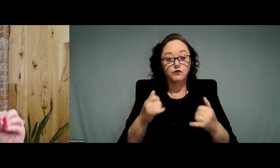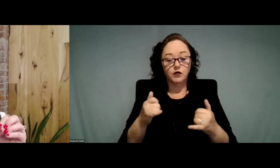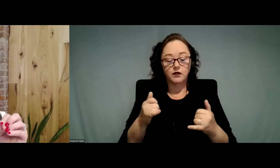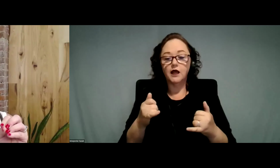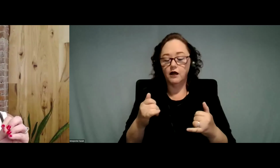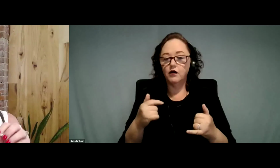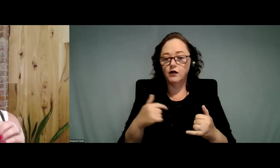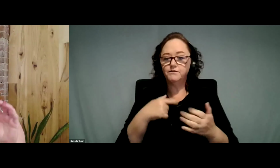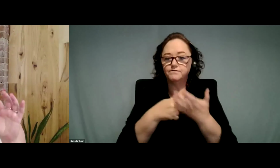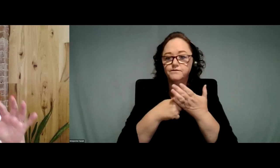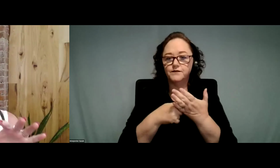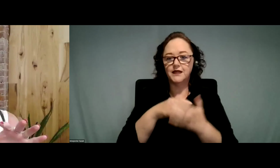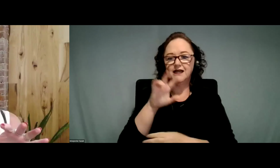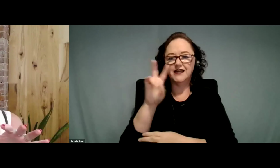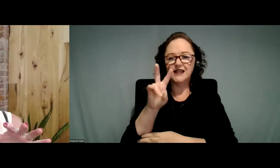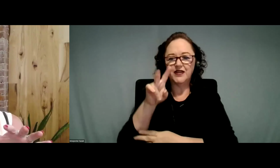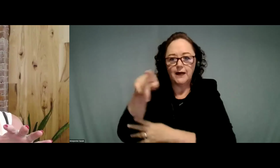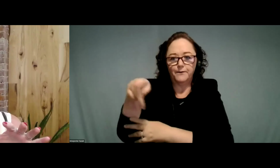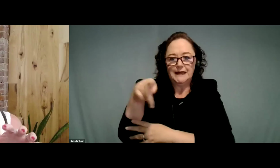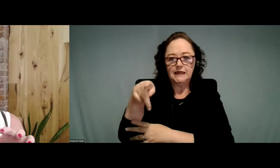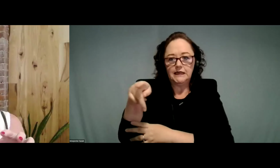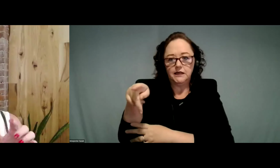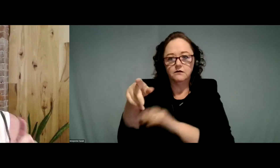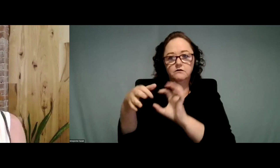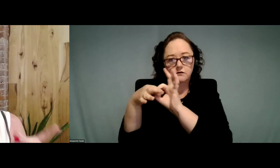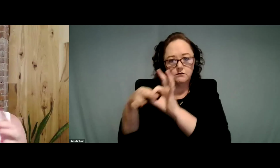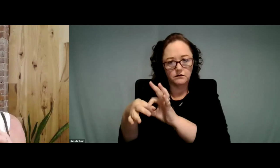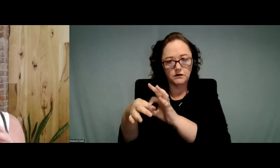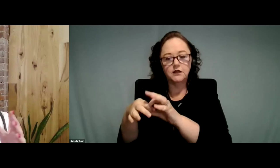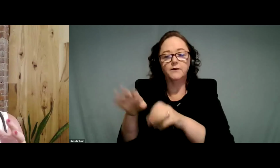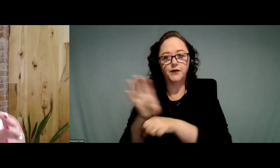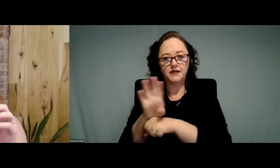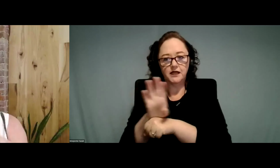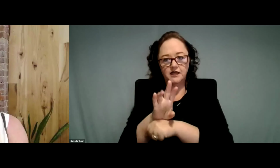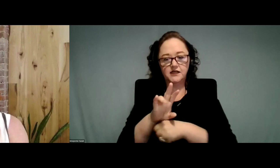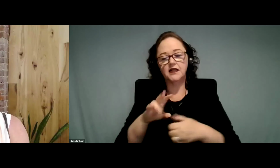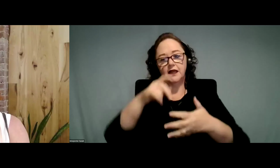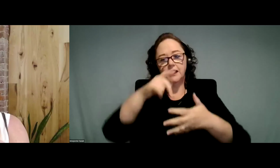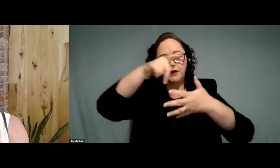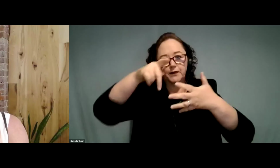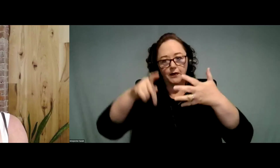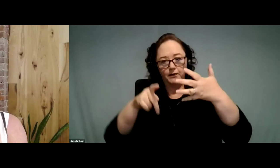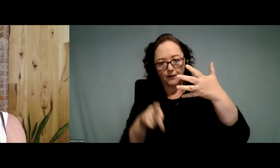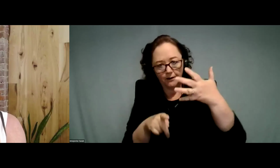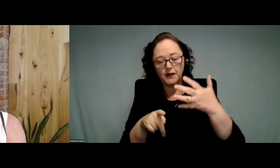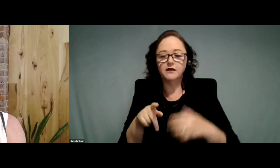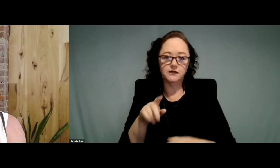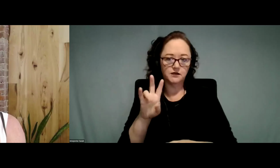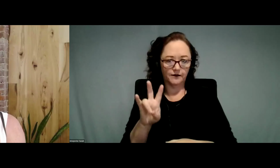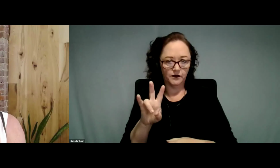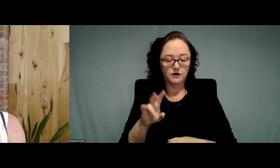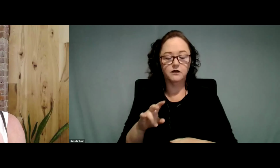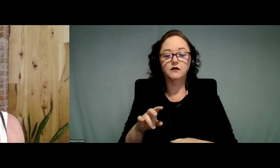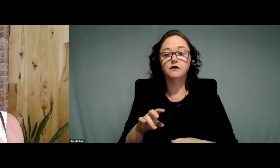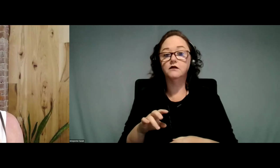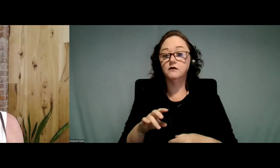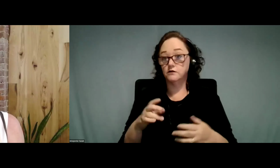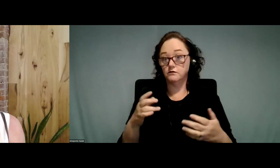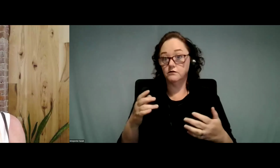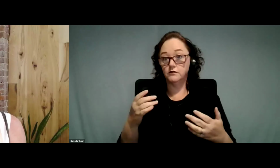of Business. So much of what I talk about today, you can actually start right with this podcast episode,